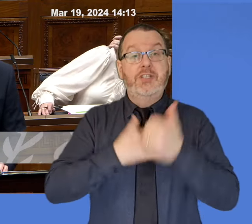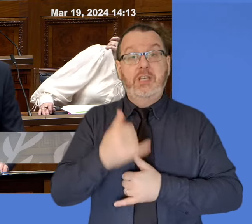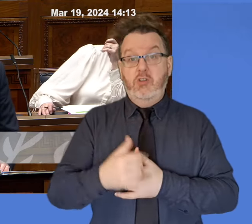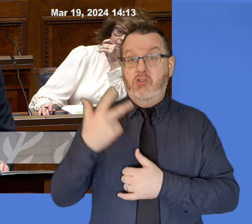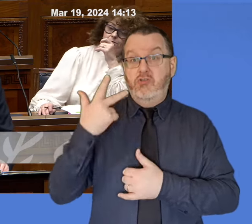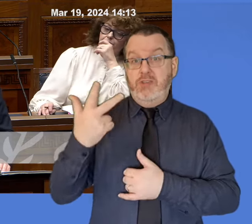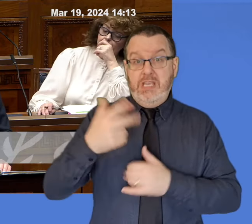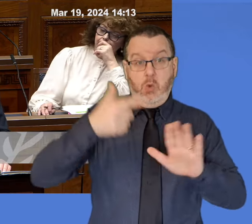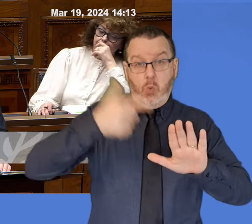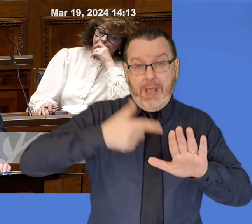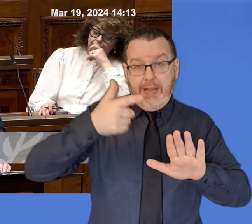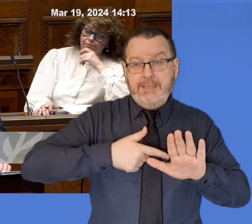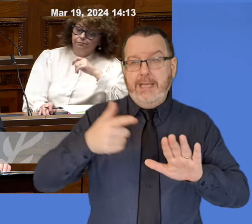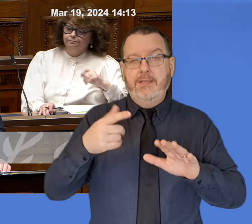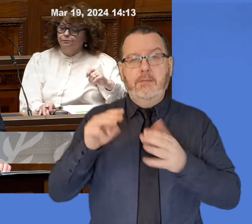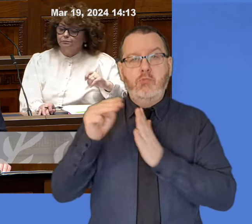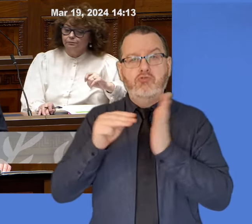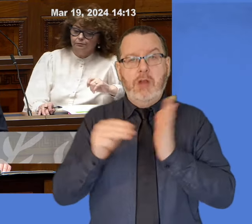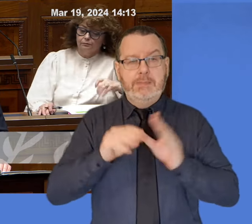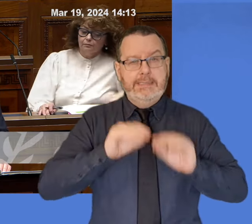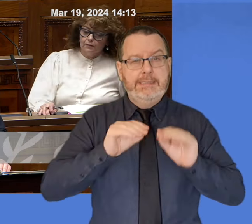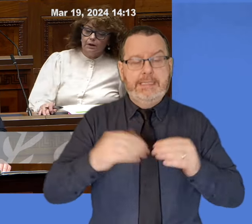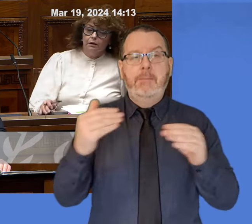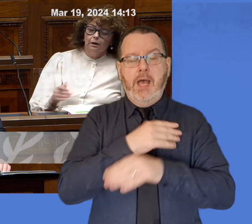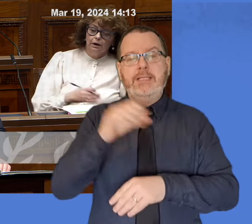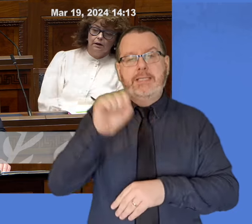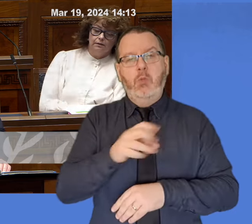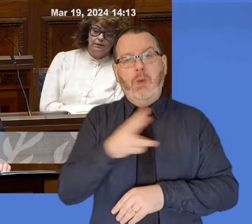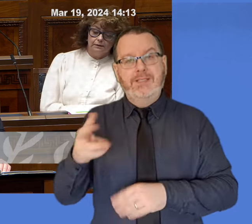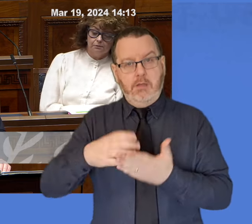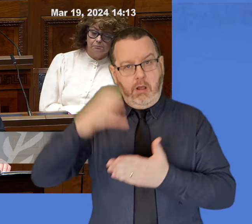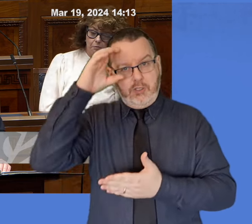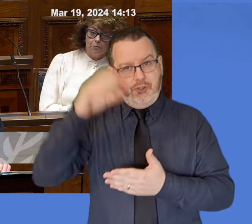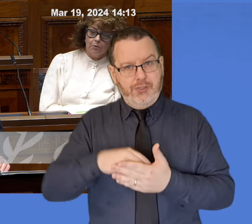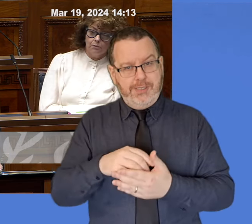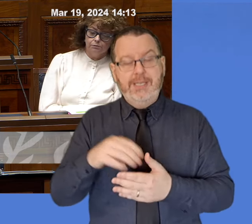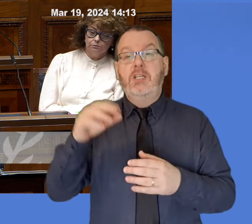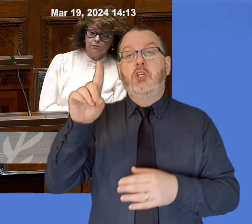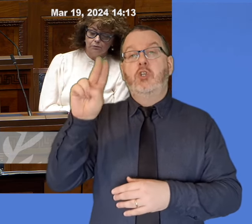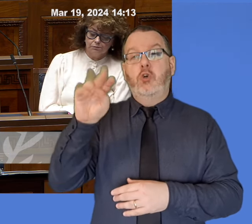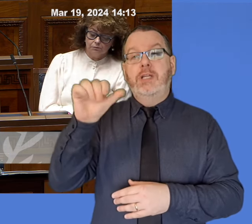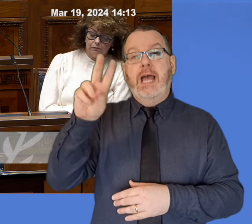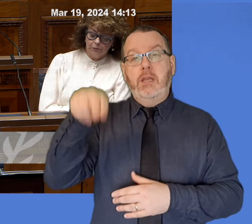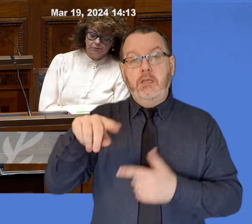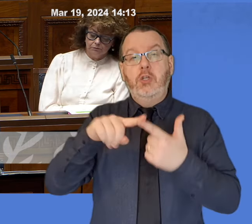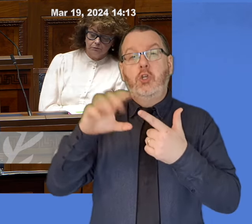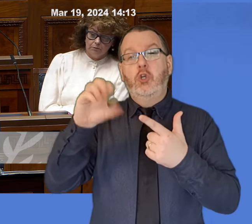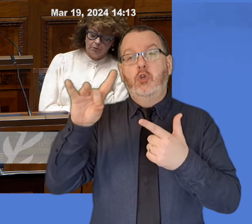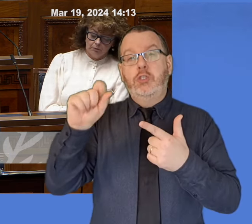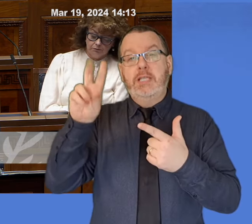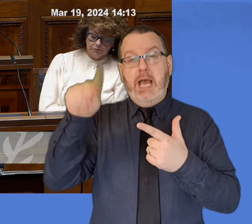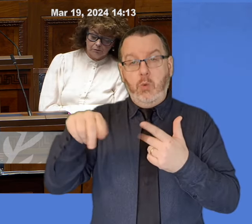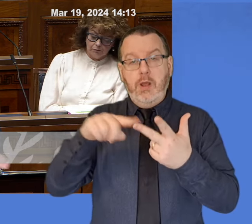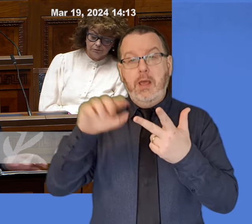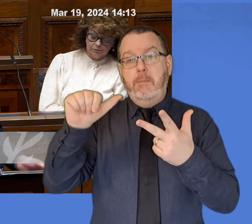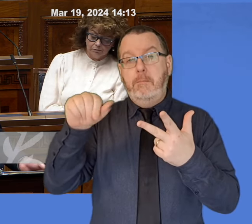delivery by the South West College, providing employment opportunities in Dungannon, Cookstown and Maherfelt. And work is ongoing with the six further education colleges